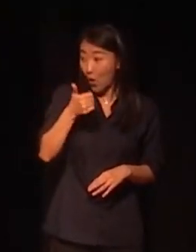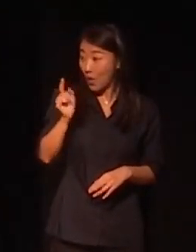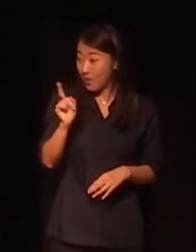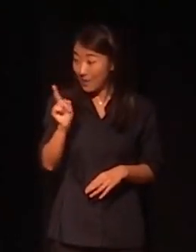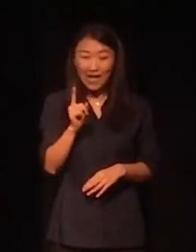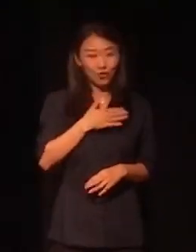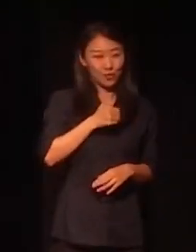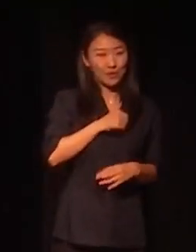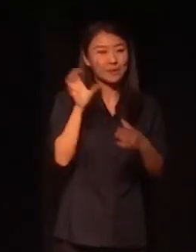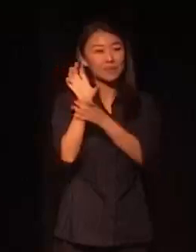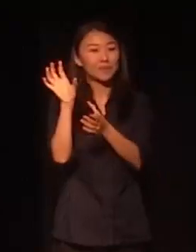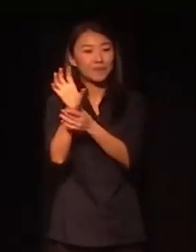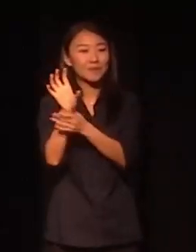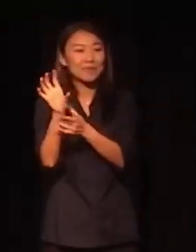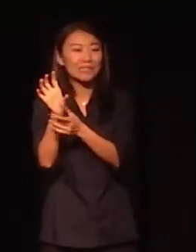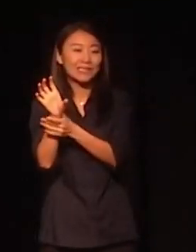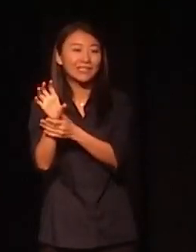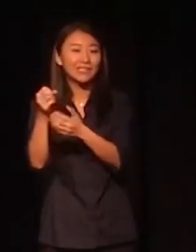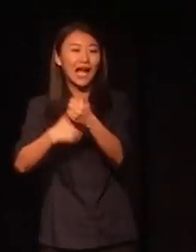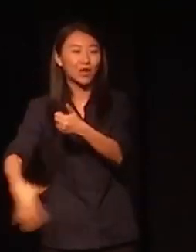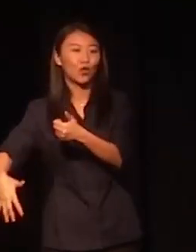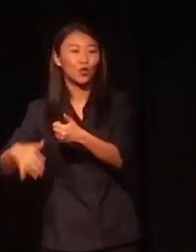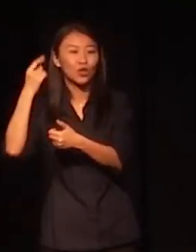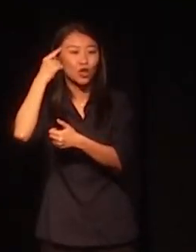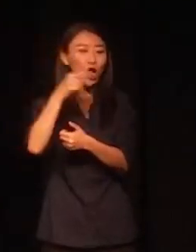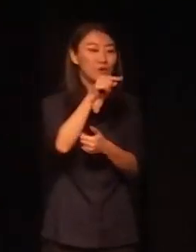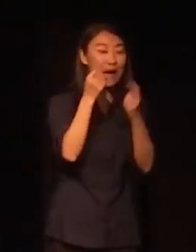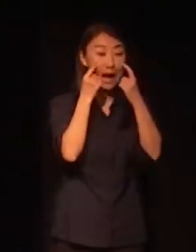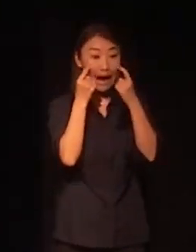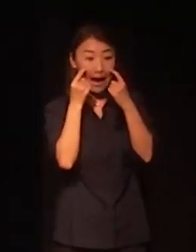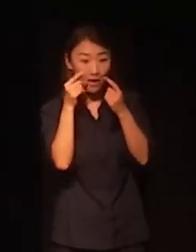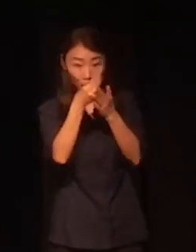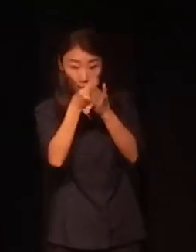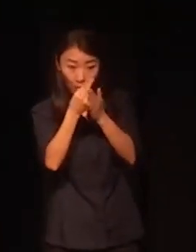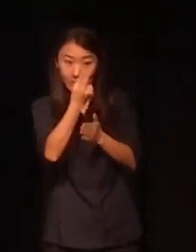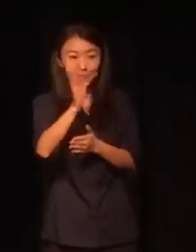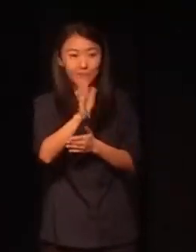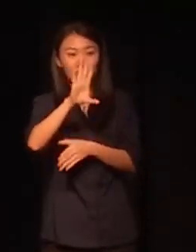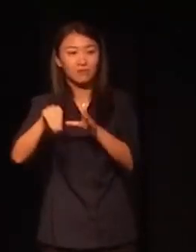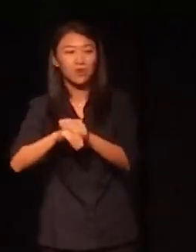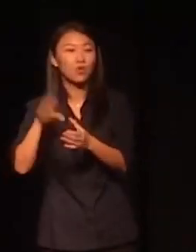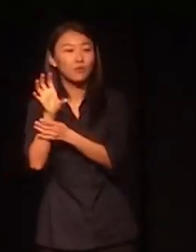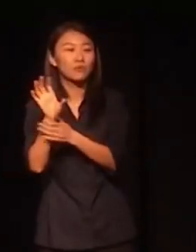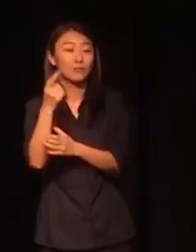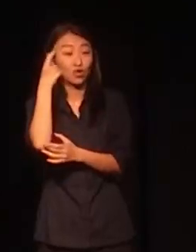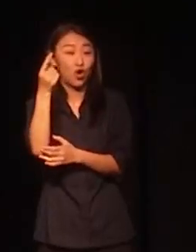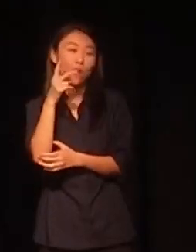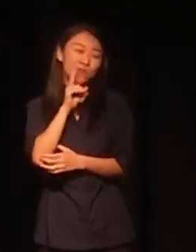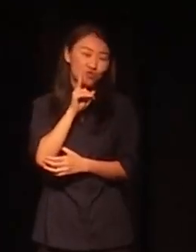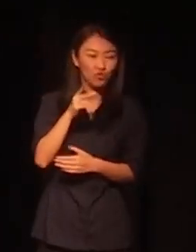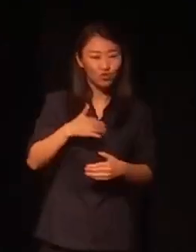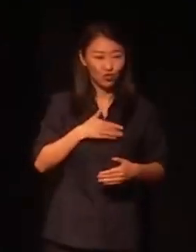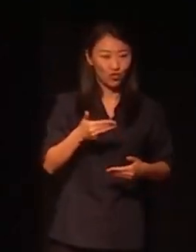video system to go with this VisualRecipe system, because, say, we can